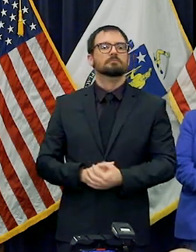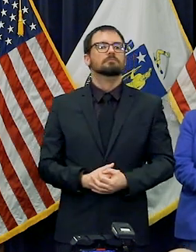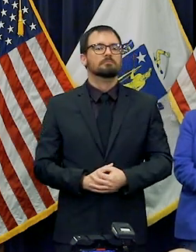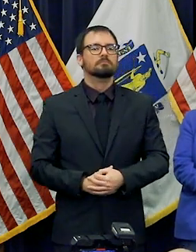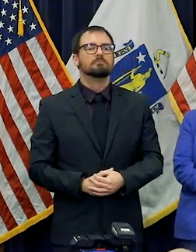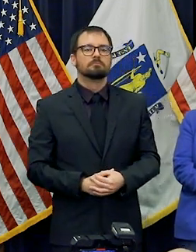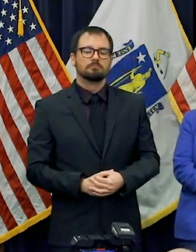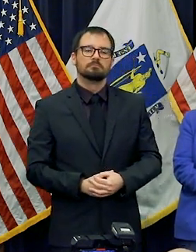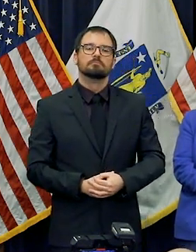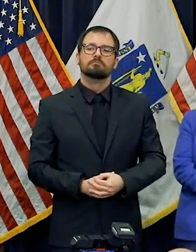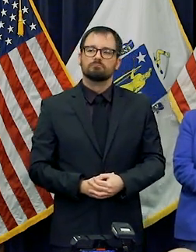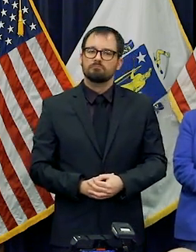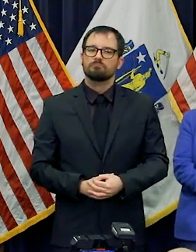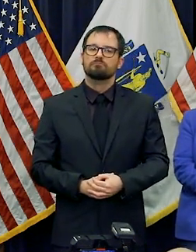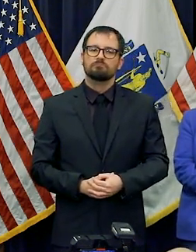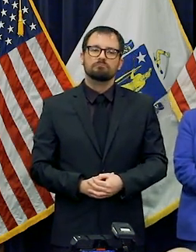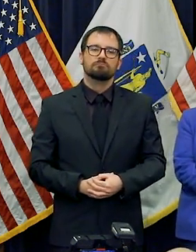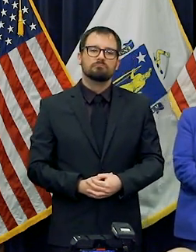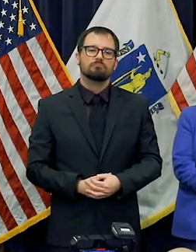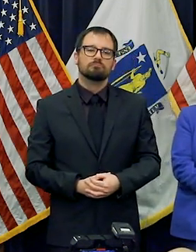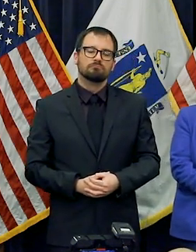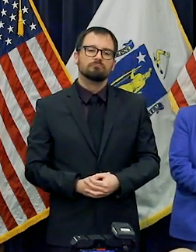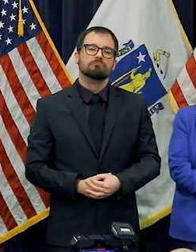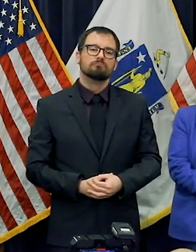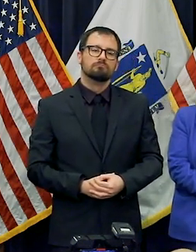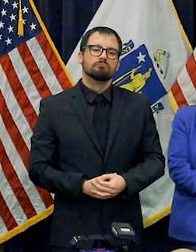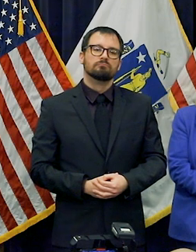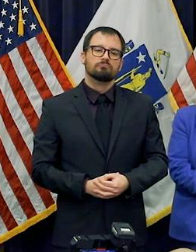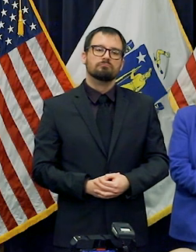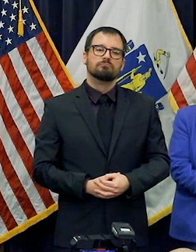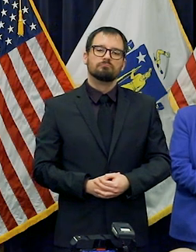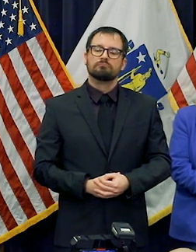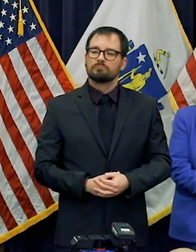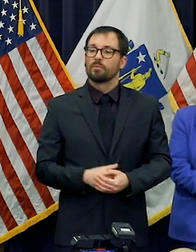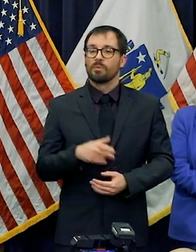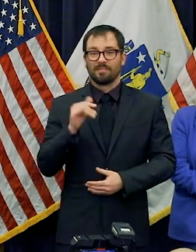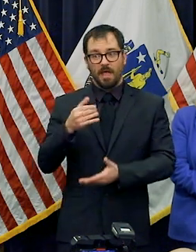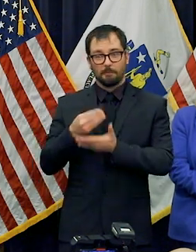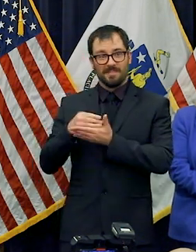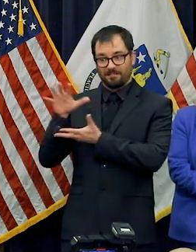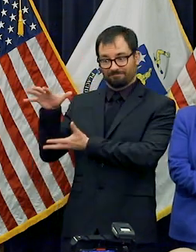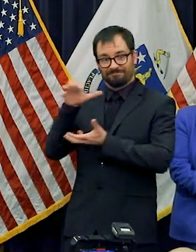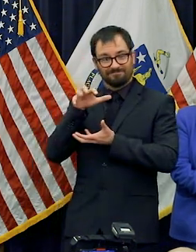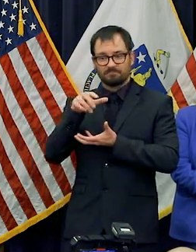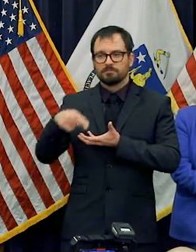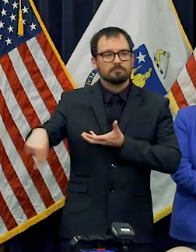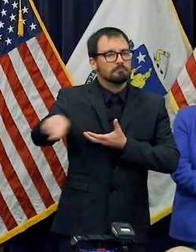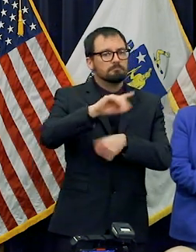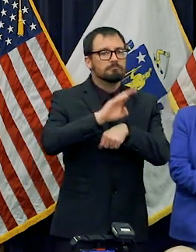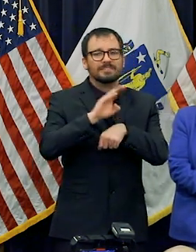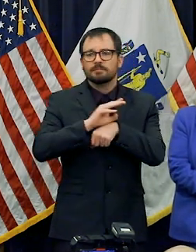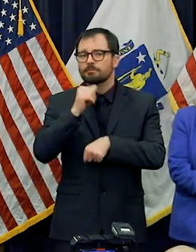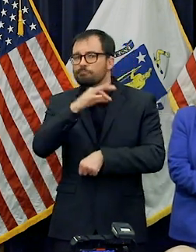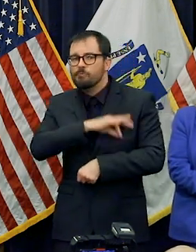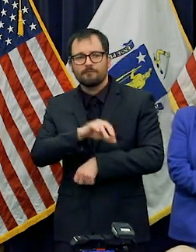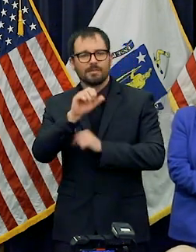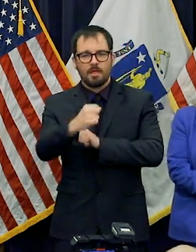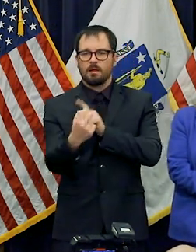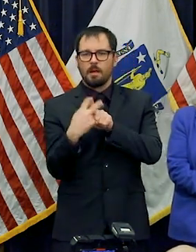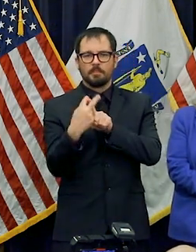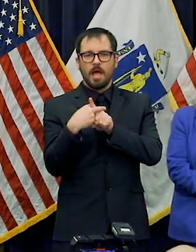it. And to apply, businesses can complete application on the Growth Capital Fund's website,